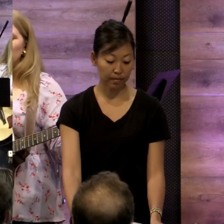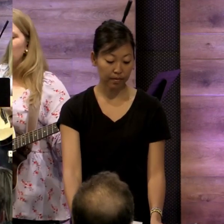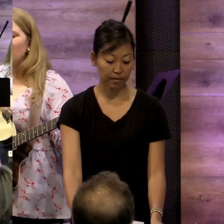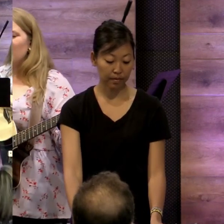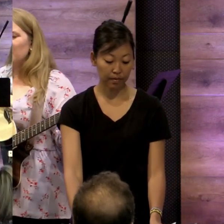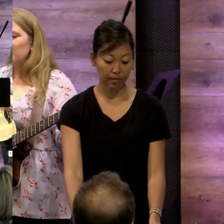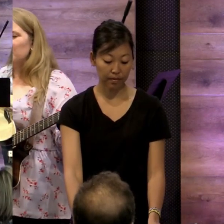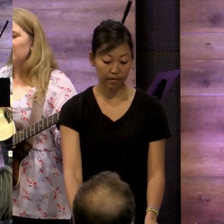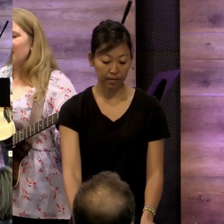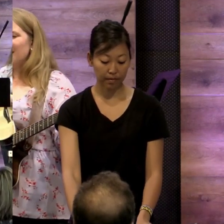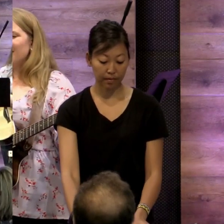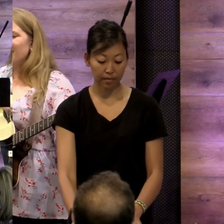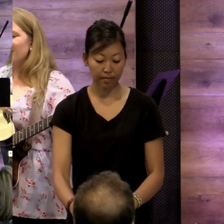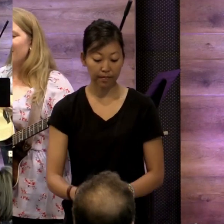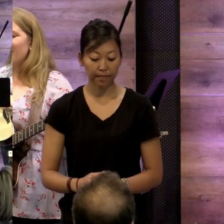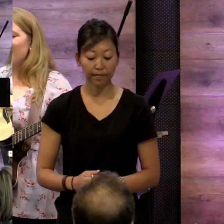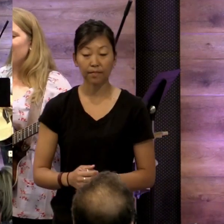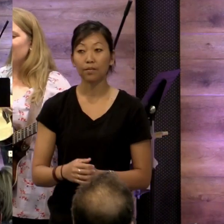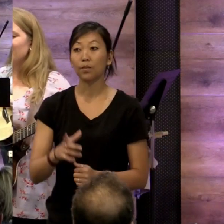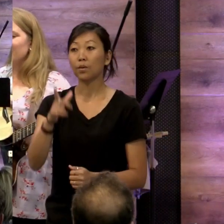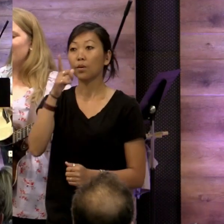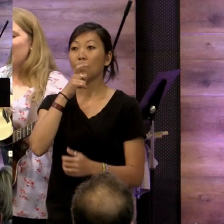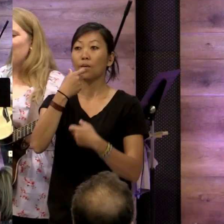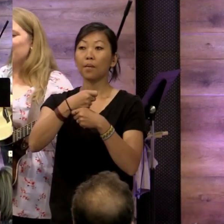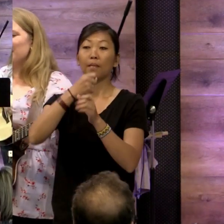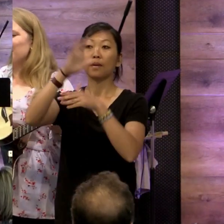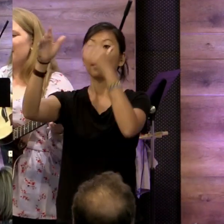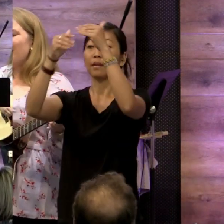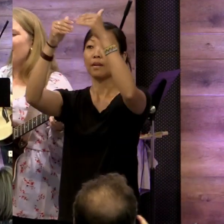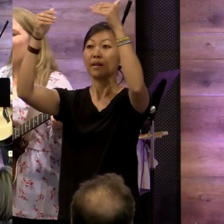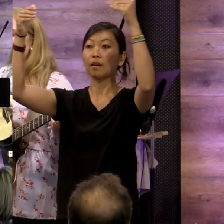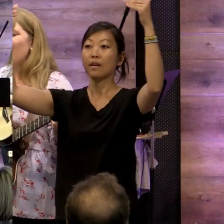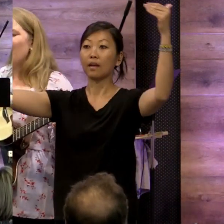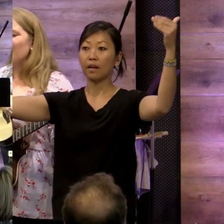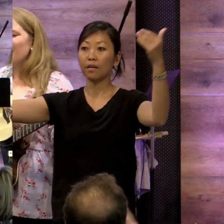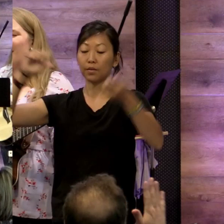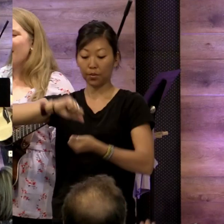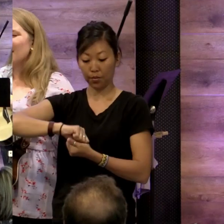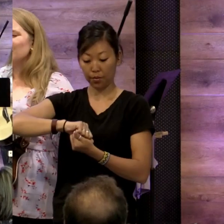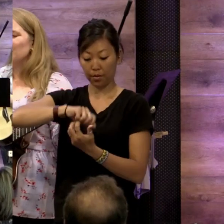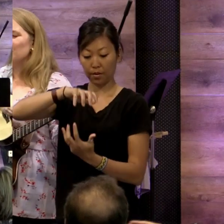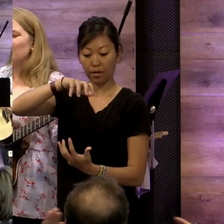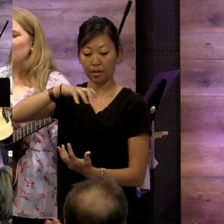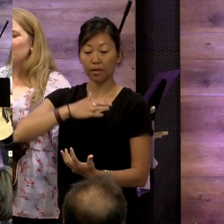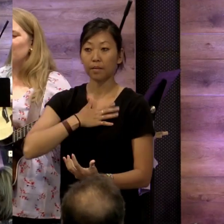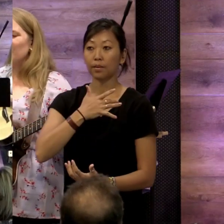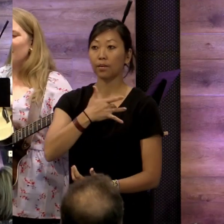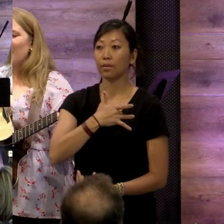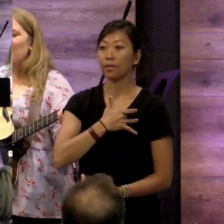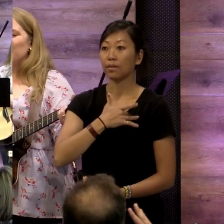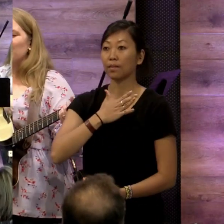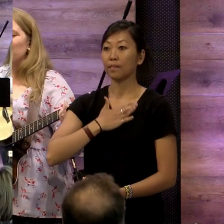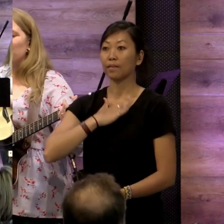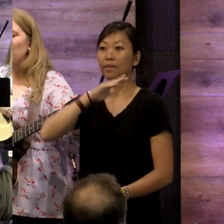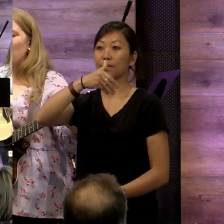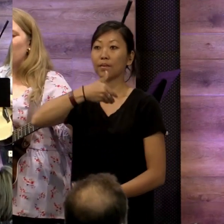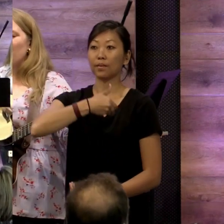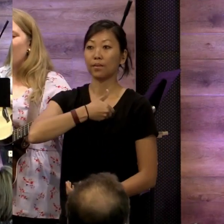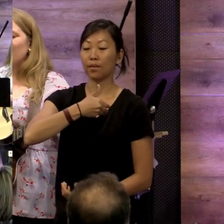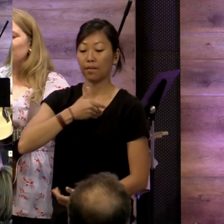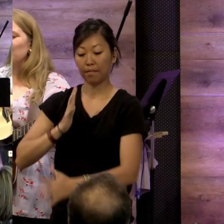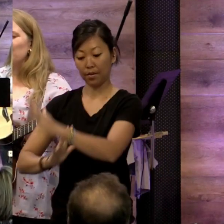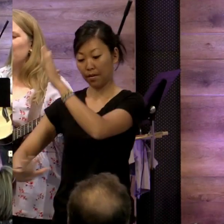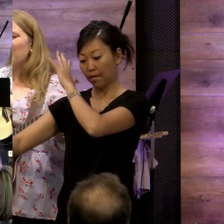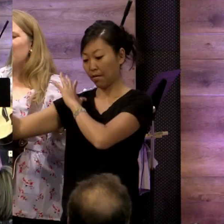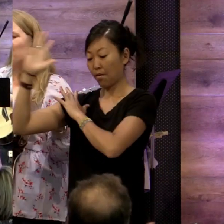The one who made the heavens, made my heart and soul. Before